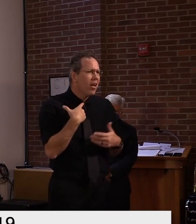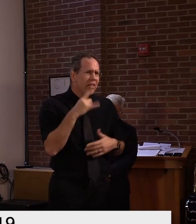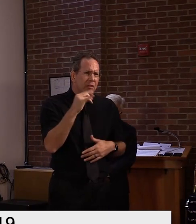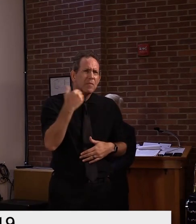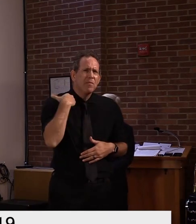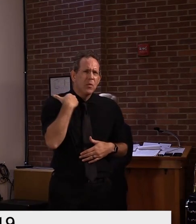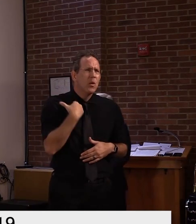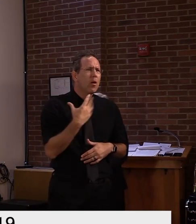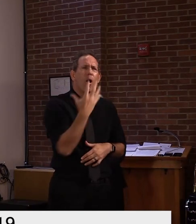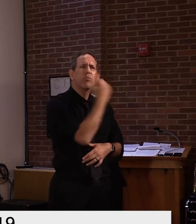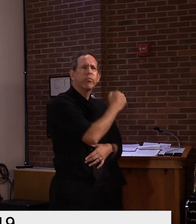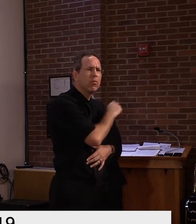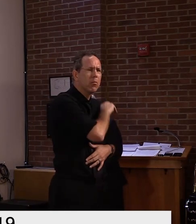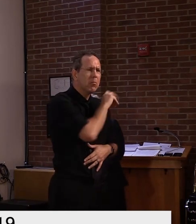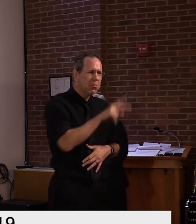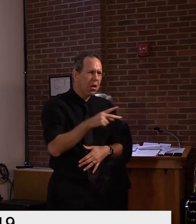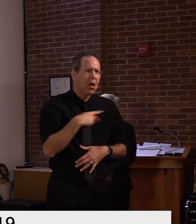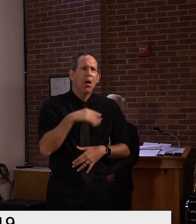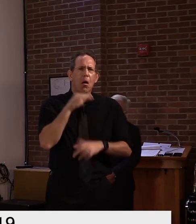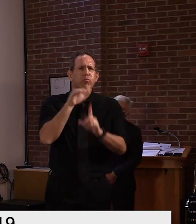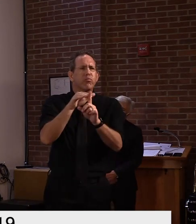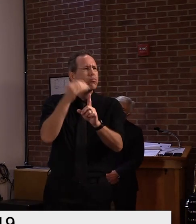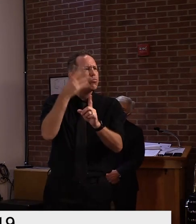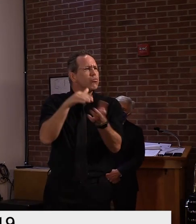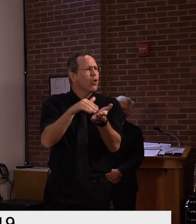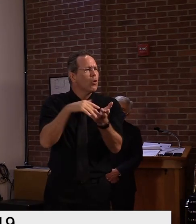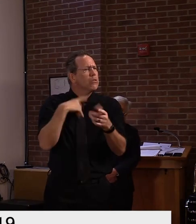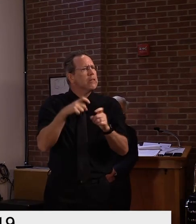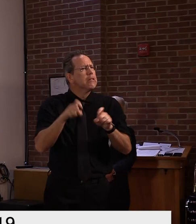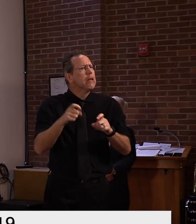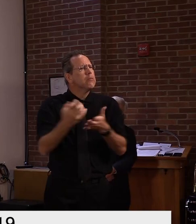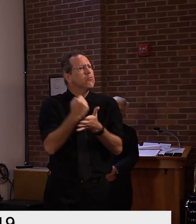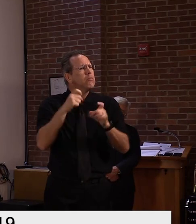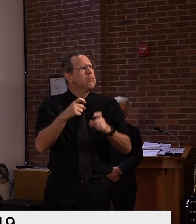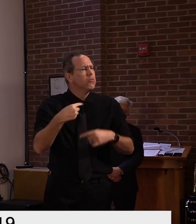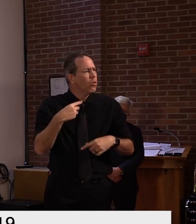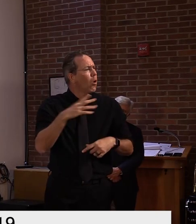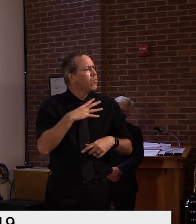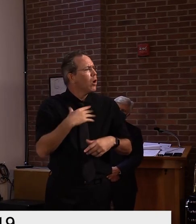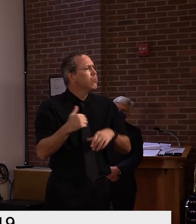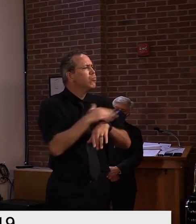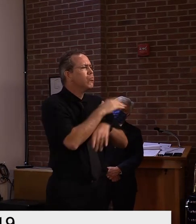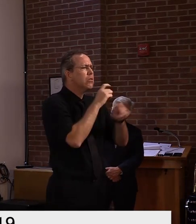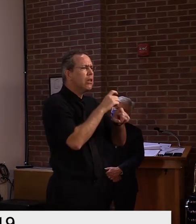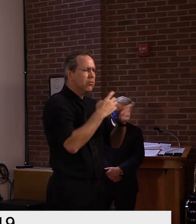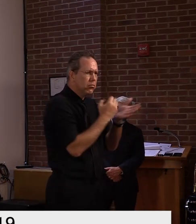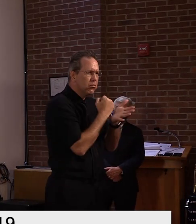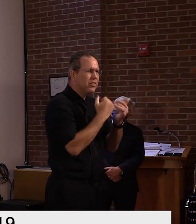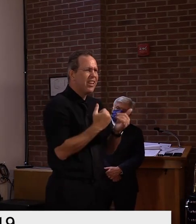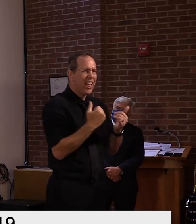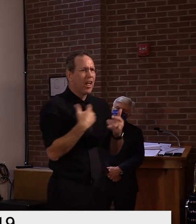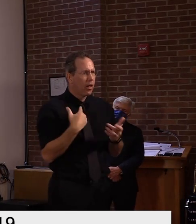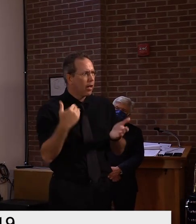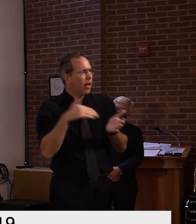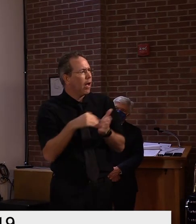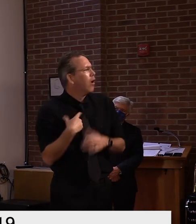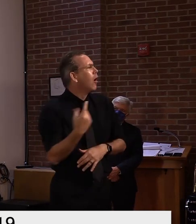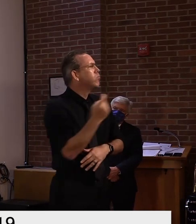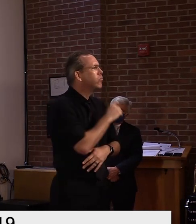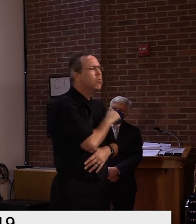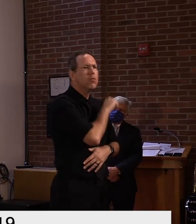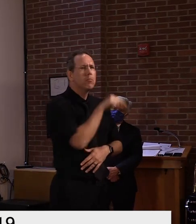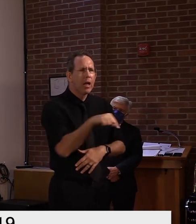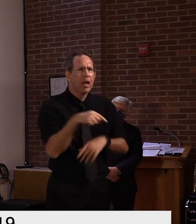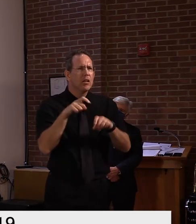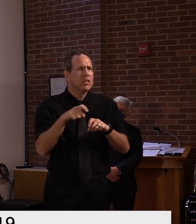local office had referred, had put in an order for the test, and then UVMC, part of UVMC,